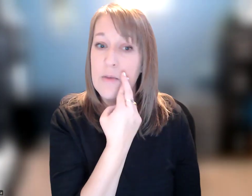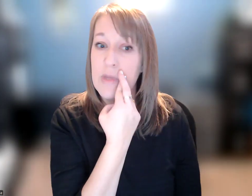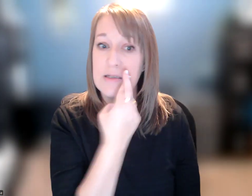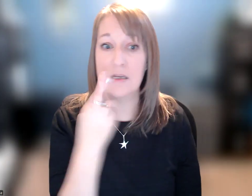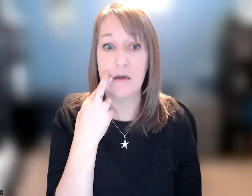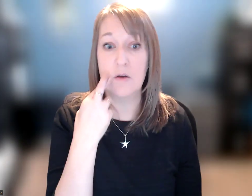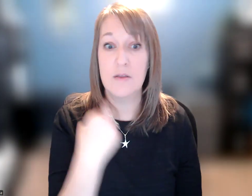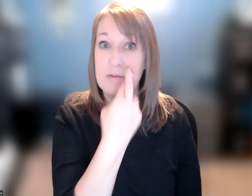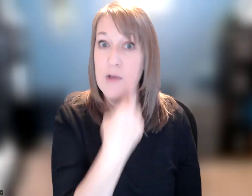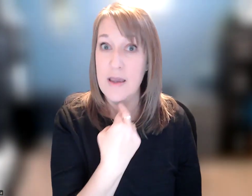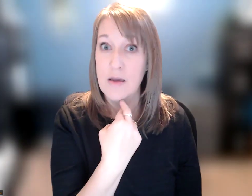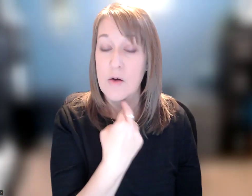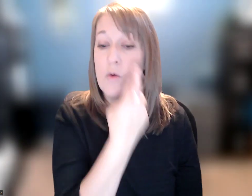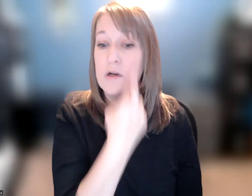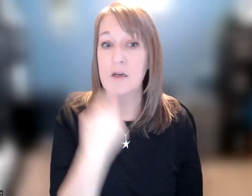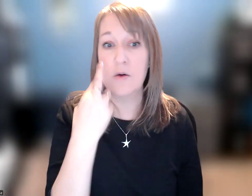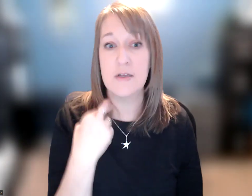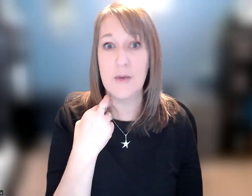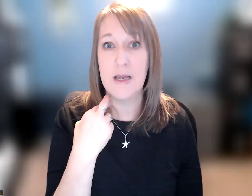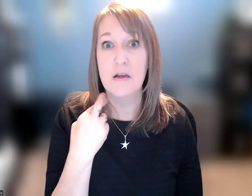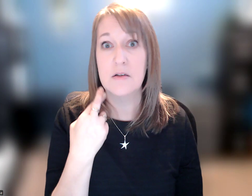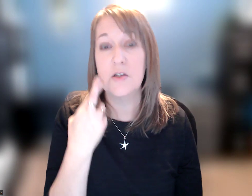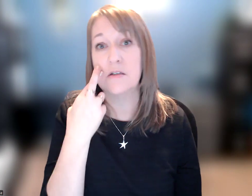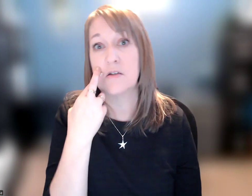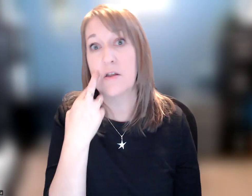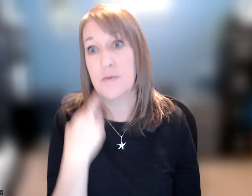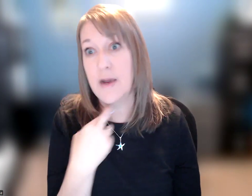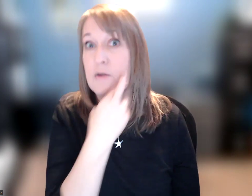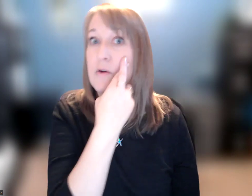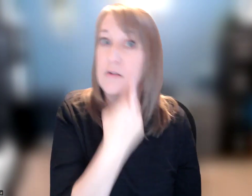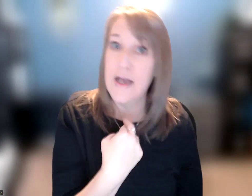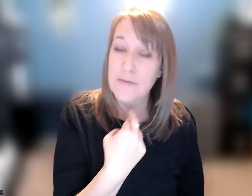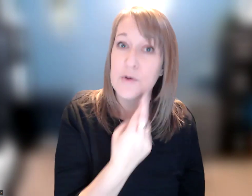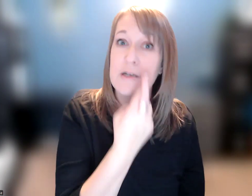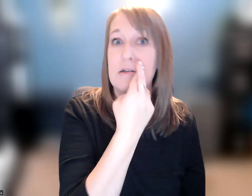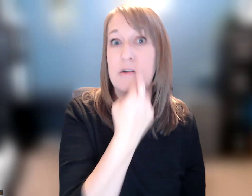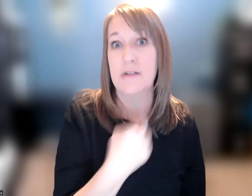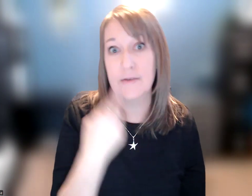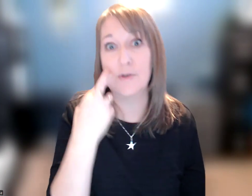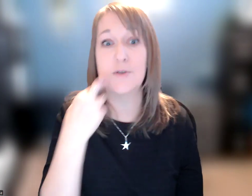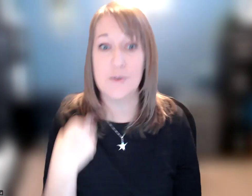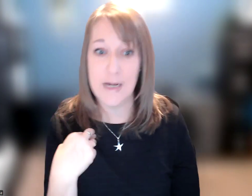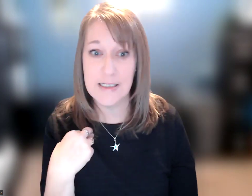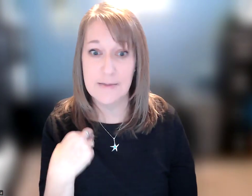because it can go this way or it can go this way. So you can start on the right and go to the left, or you can start on the left and go to the right.